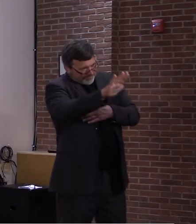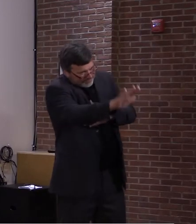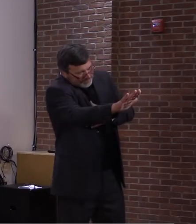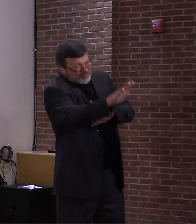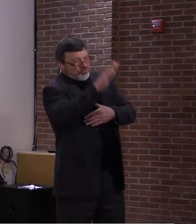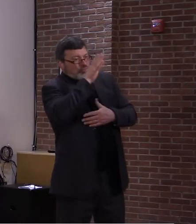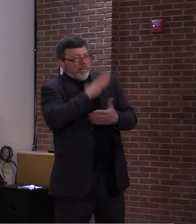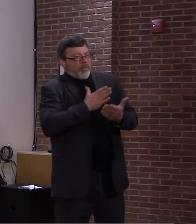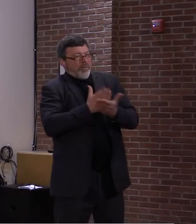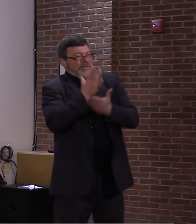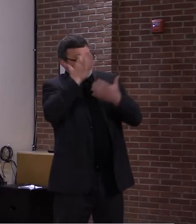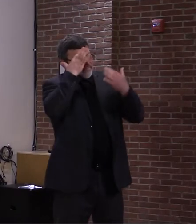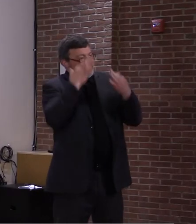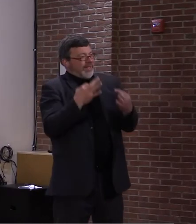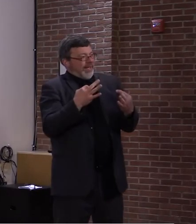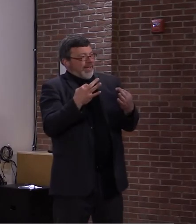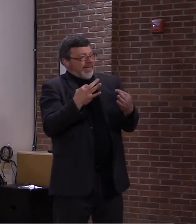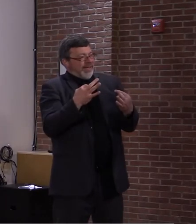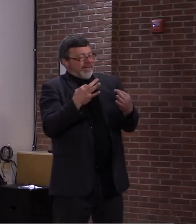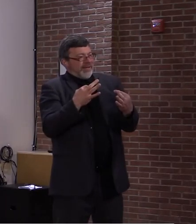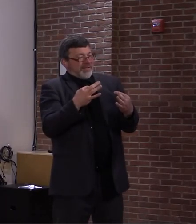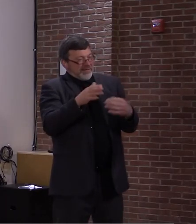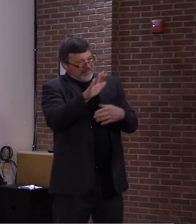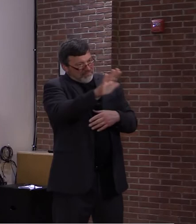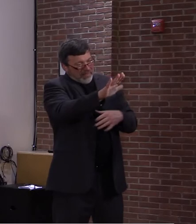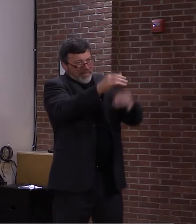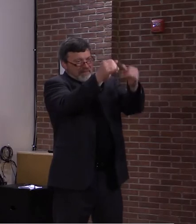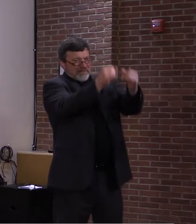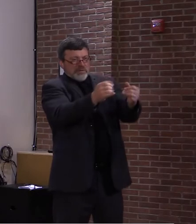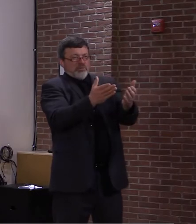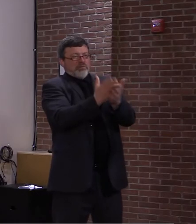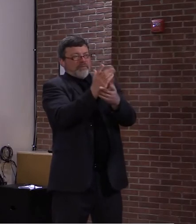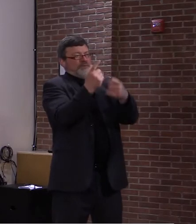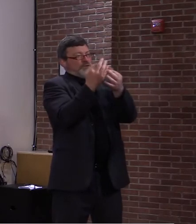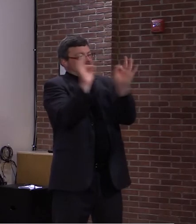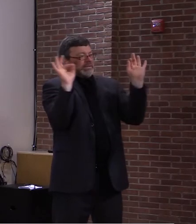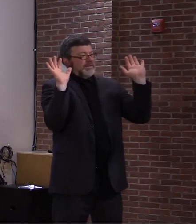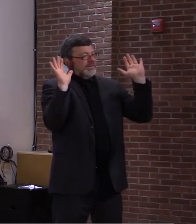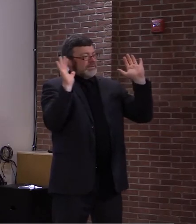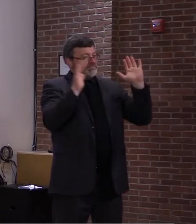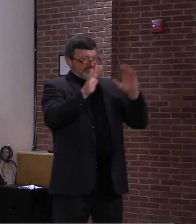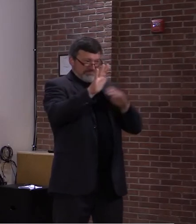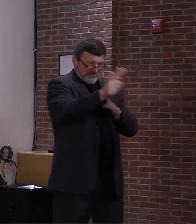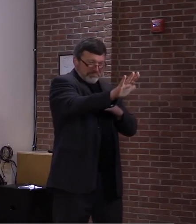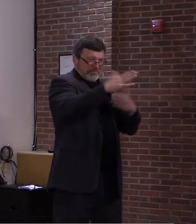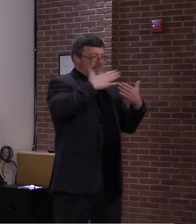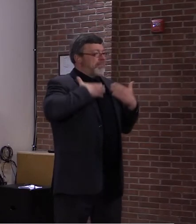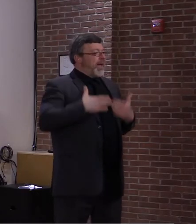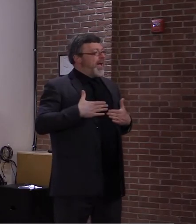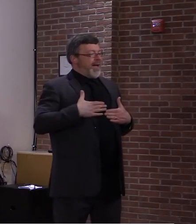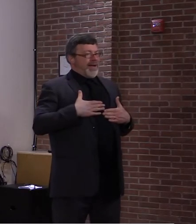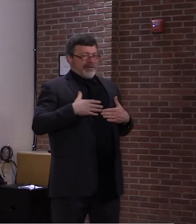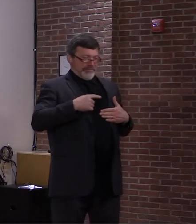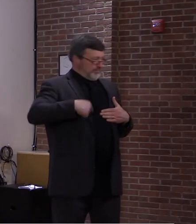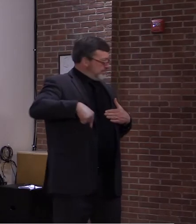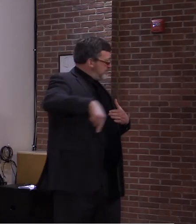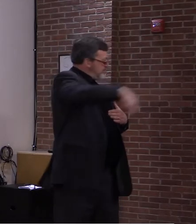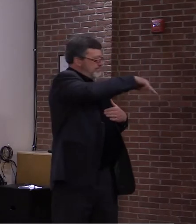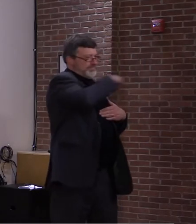individual freedom to do what you want with your own body and make those decisions on your own.